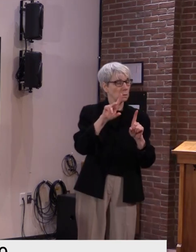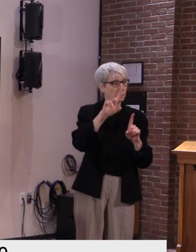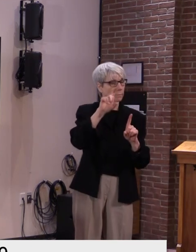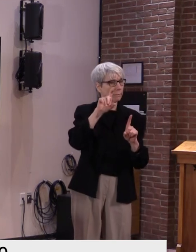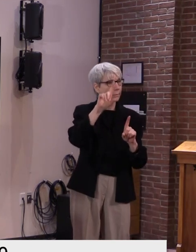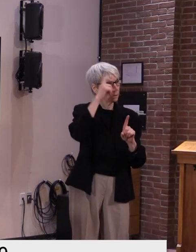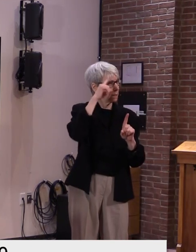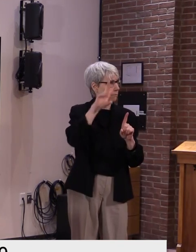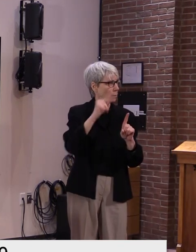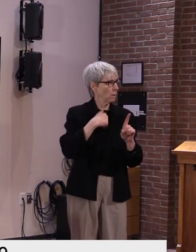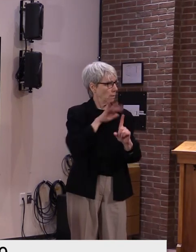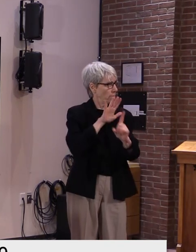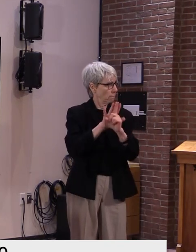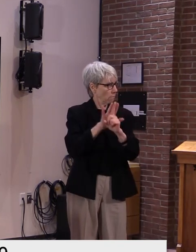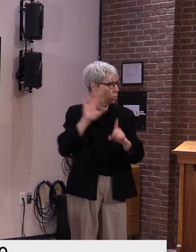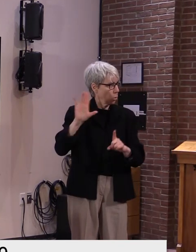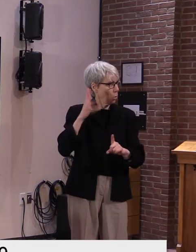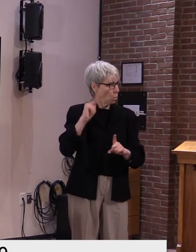purchased